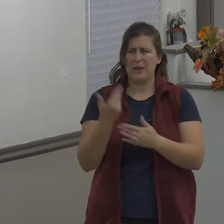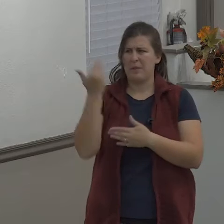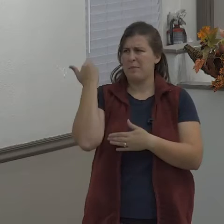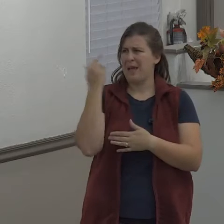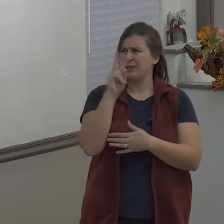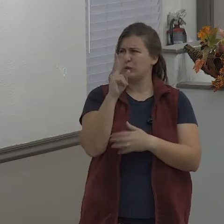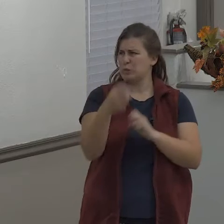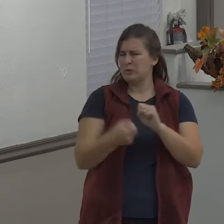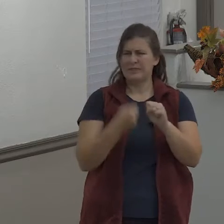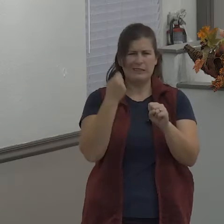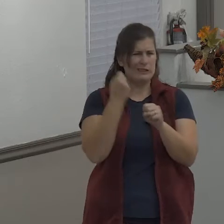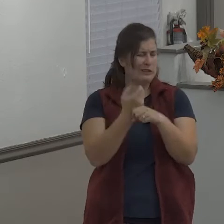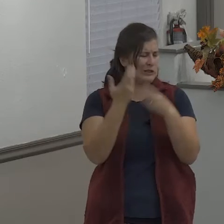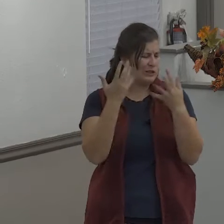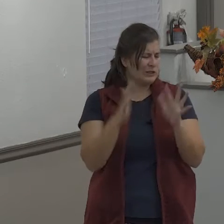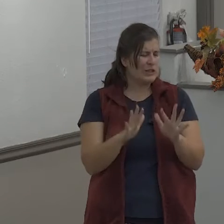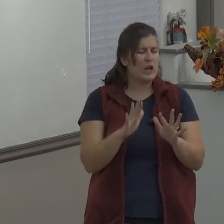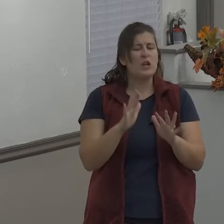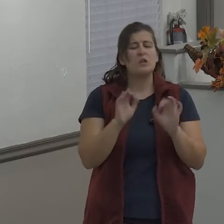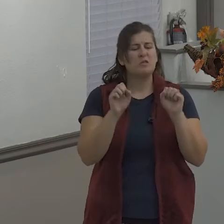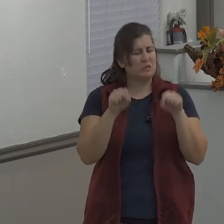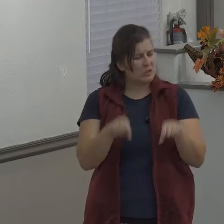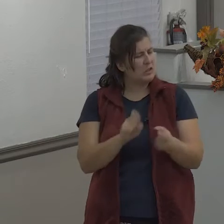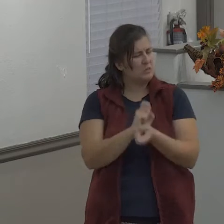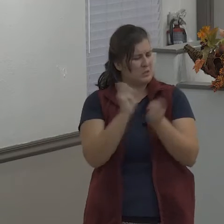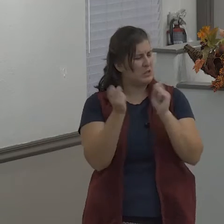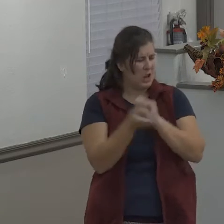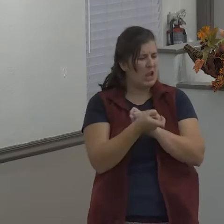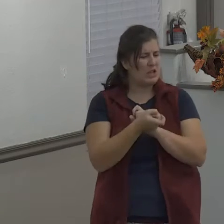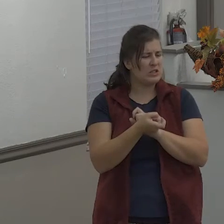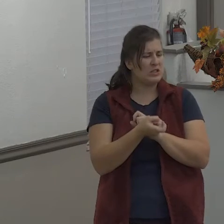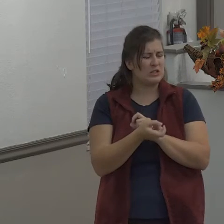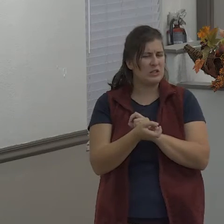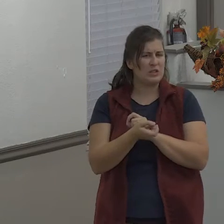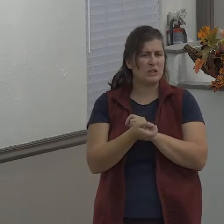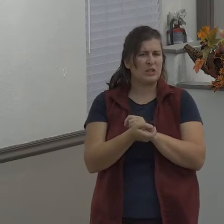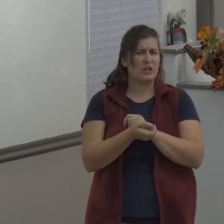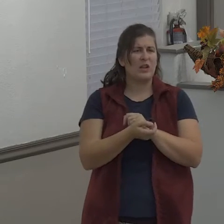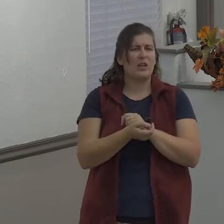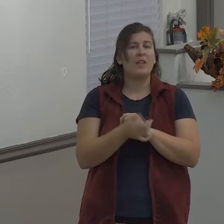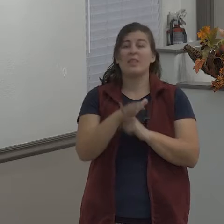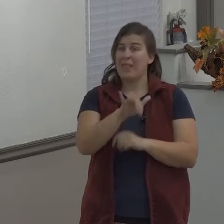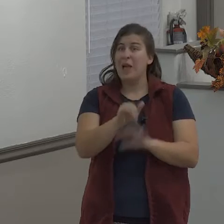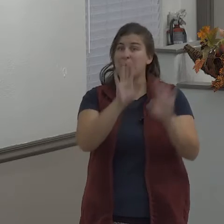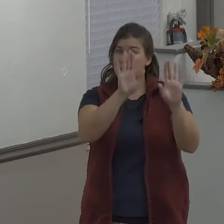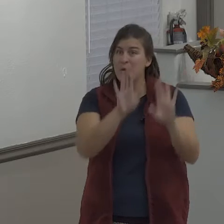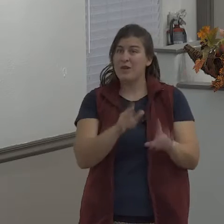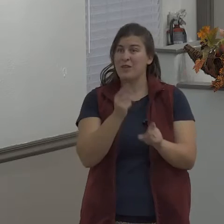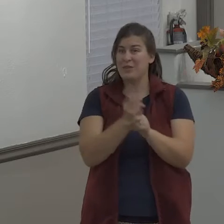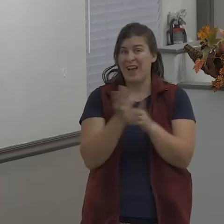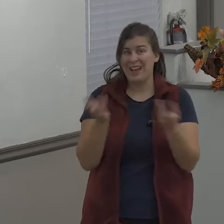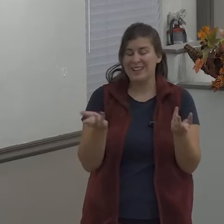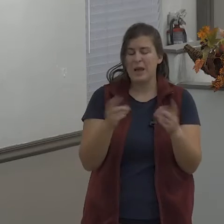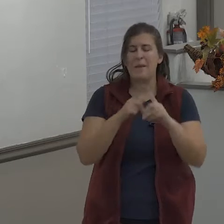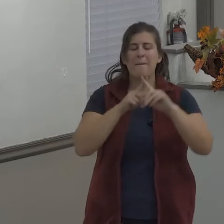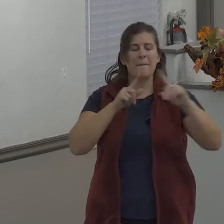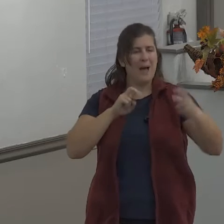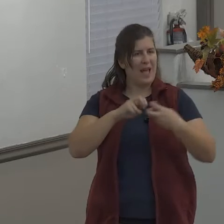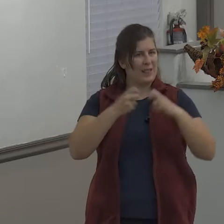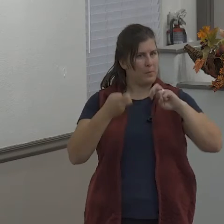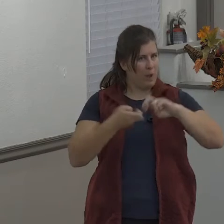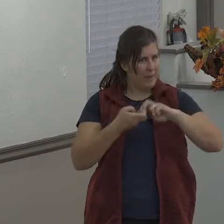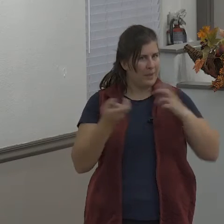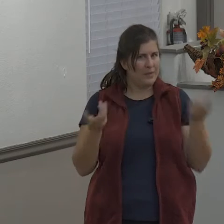happening the last almost 2 years could be turned around. Well, that would be wonderful, wouldn't it?